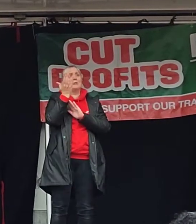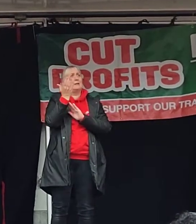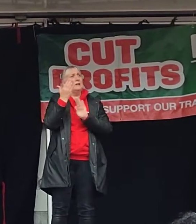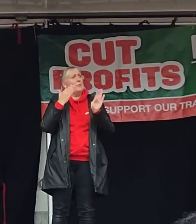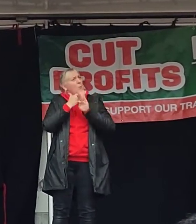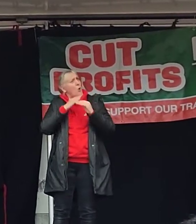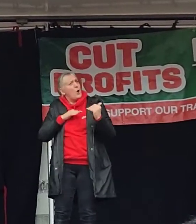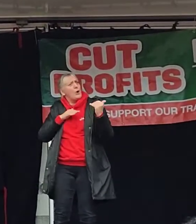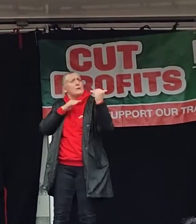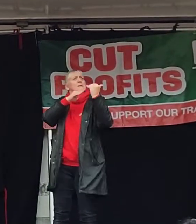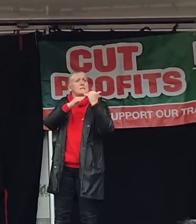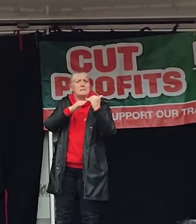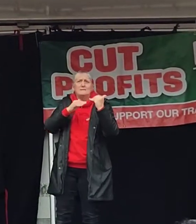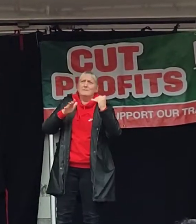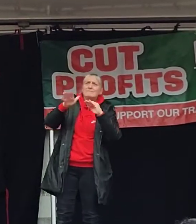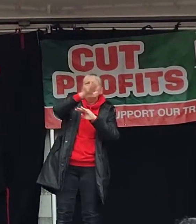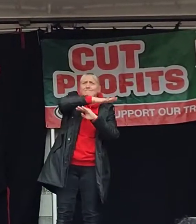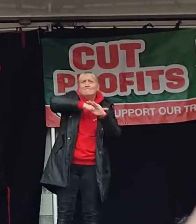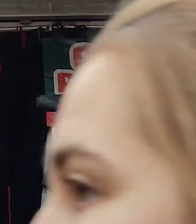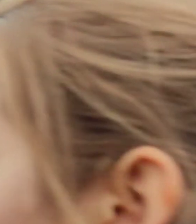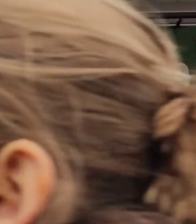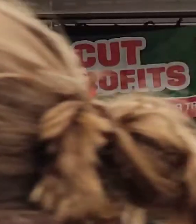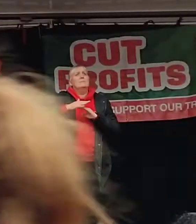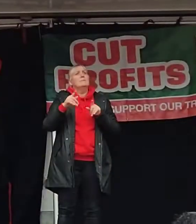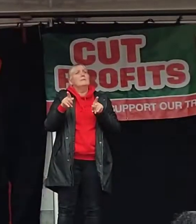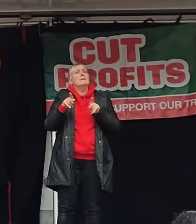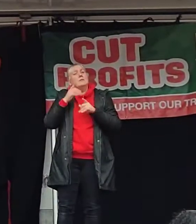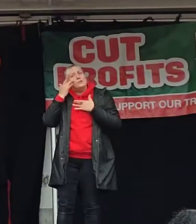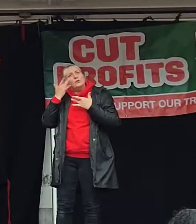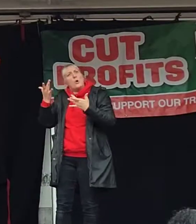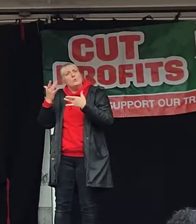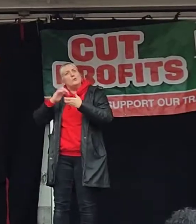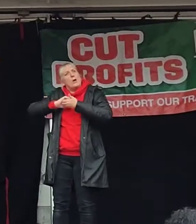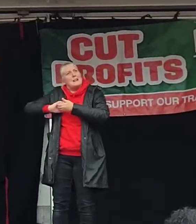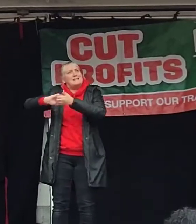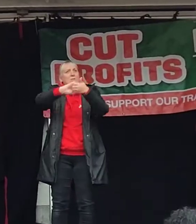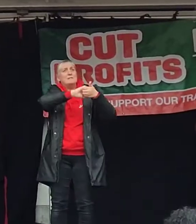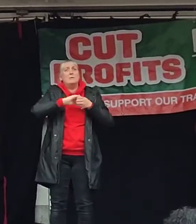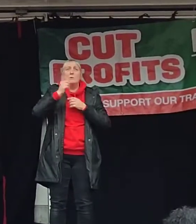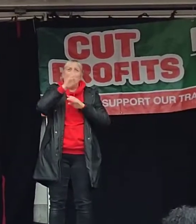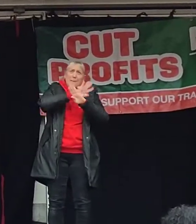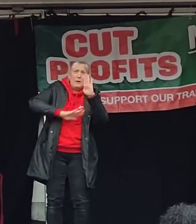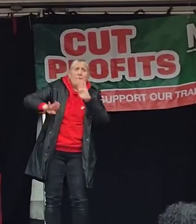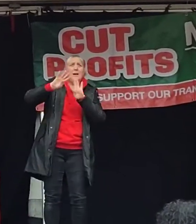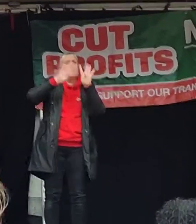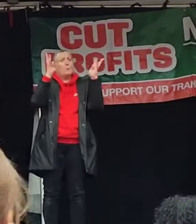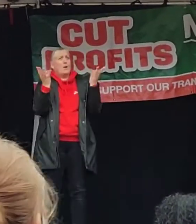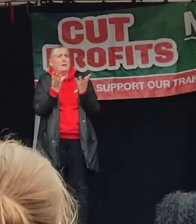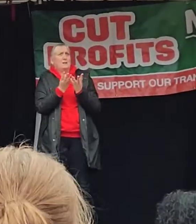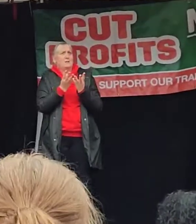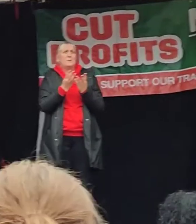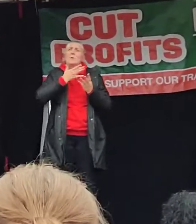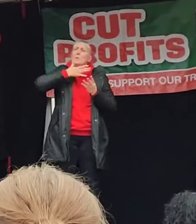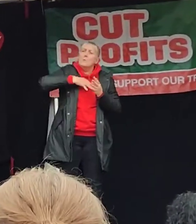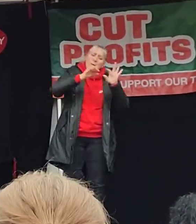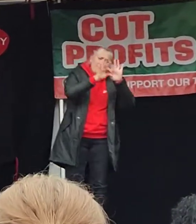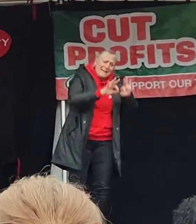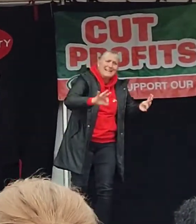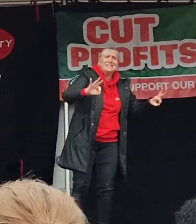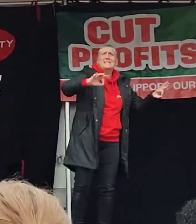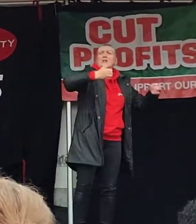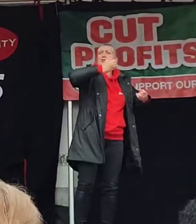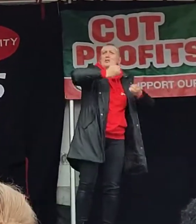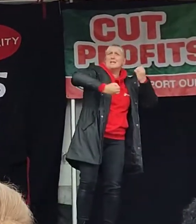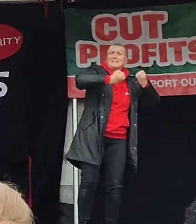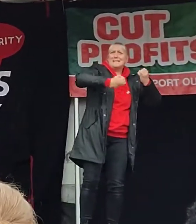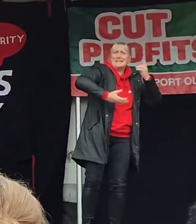in solidarity with people around the world. To build that world of peace and justice, not of war. To build that world